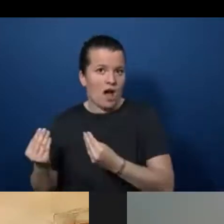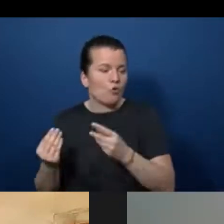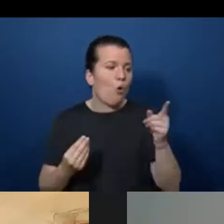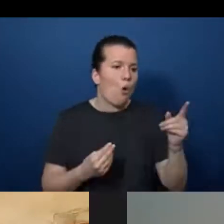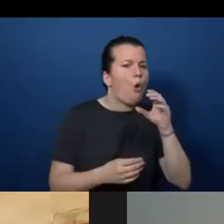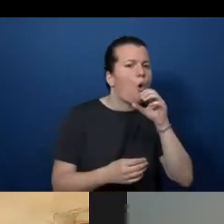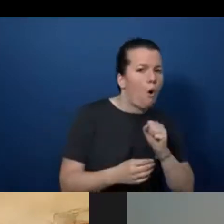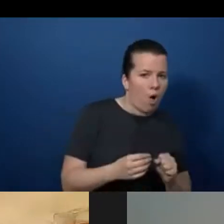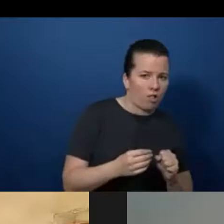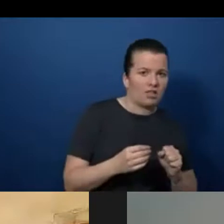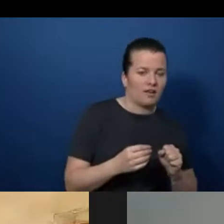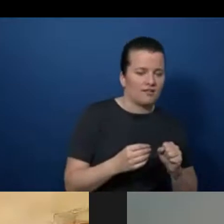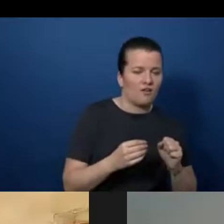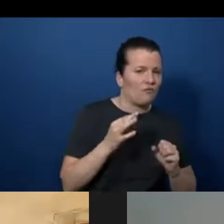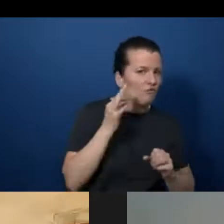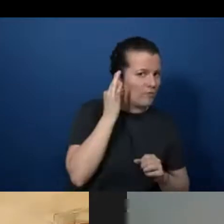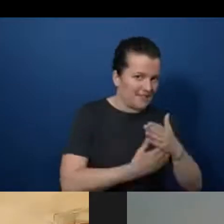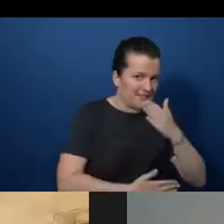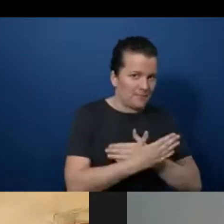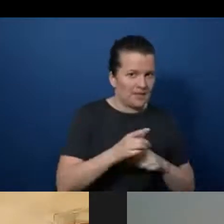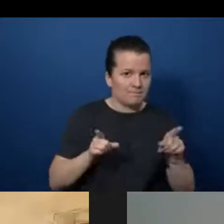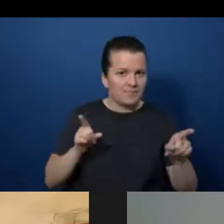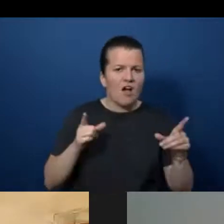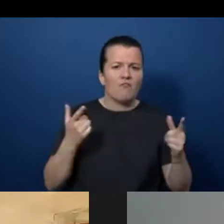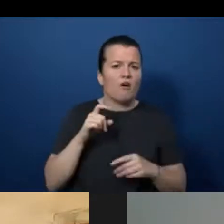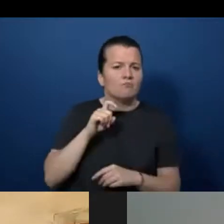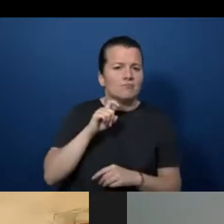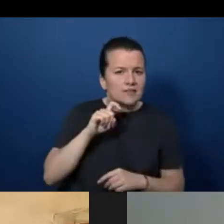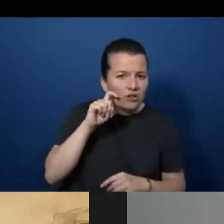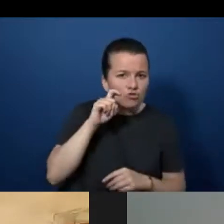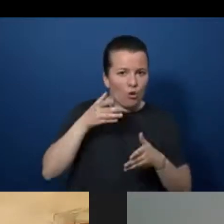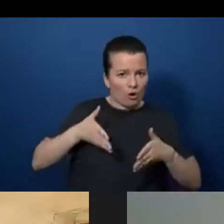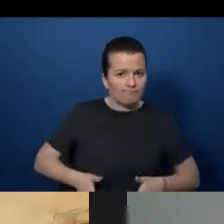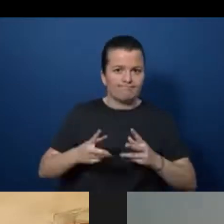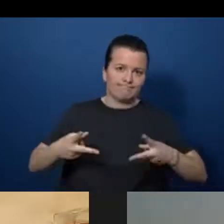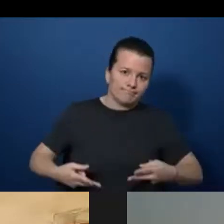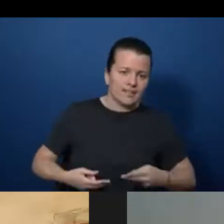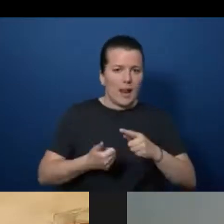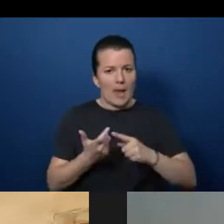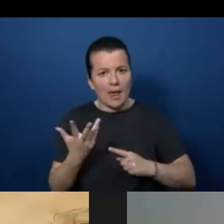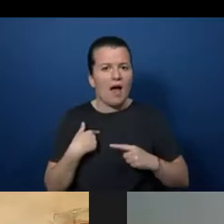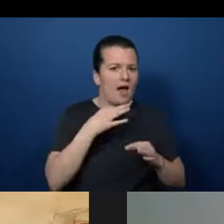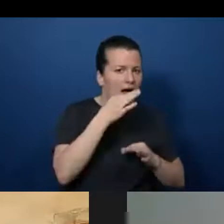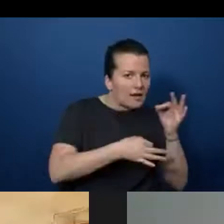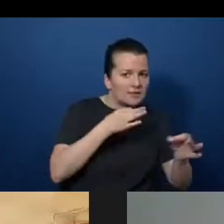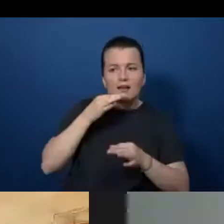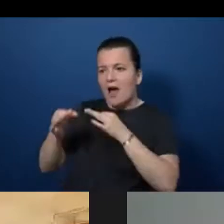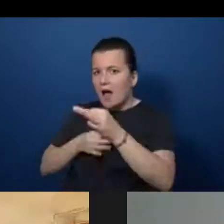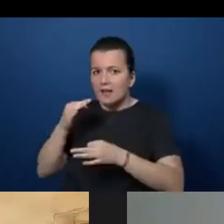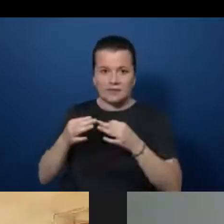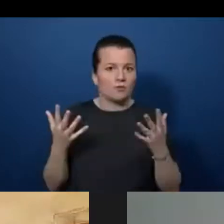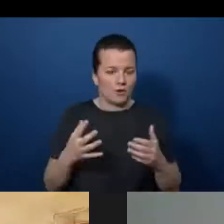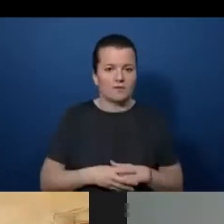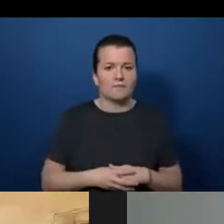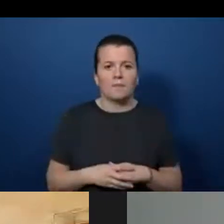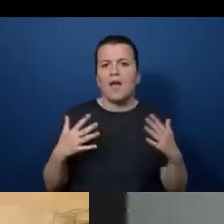health and around violence. And I suppose I'll draw on the second example around sexual and reproductive health and